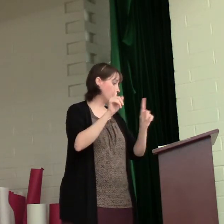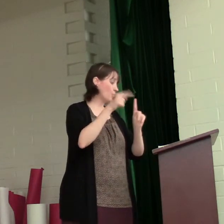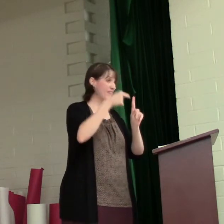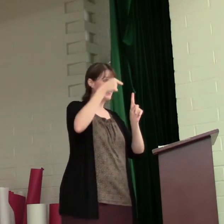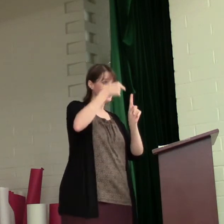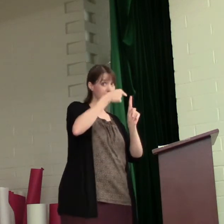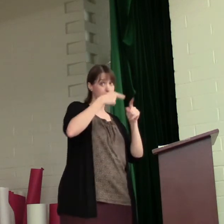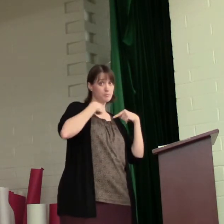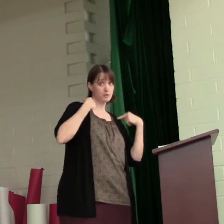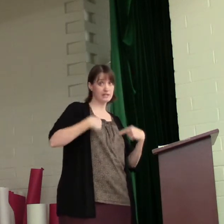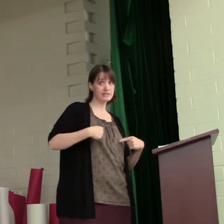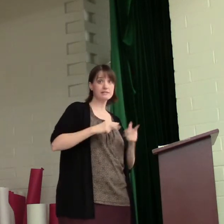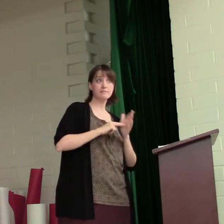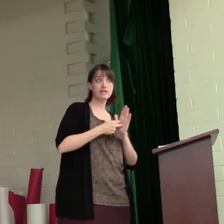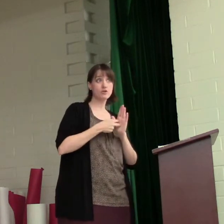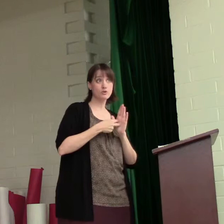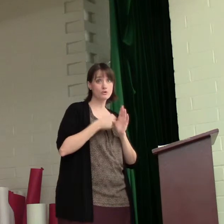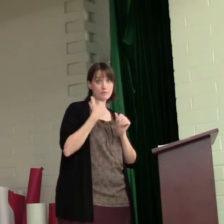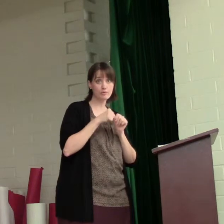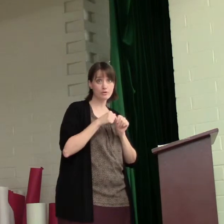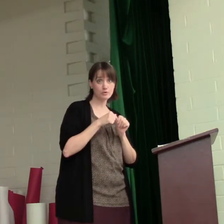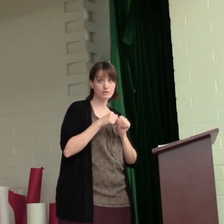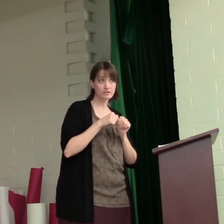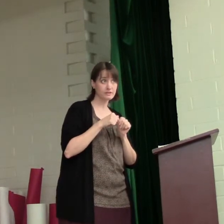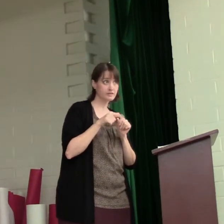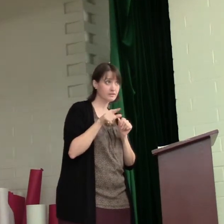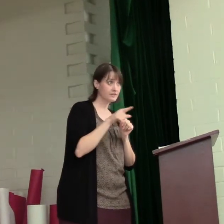when this priest, meaning who? Remember who?